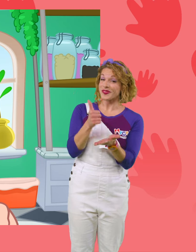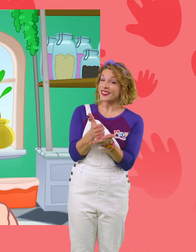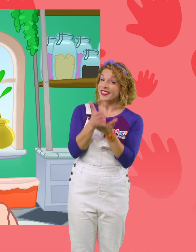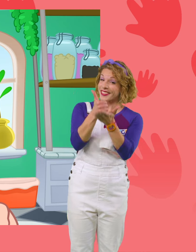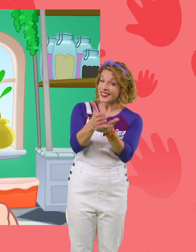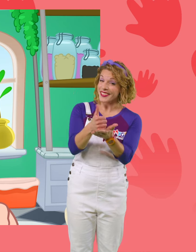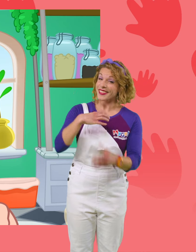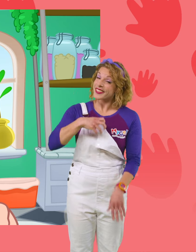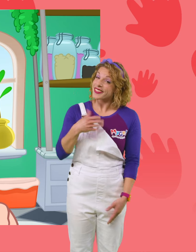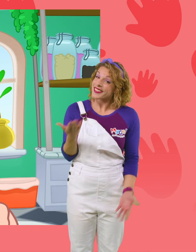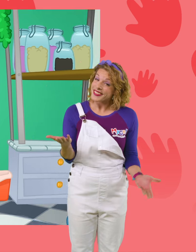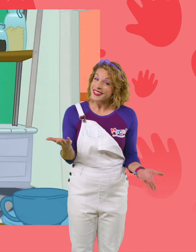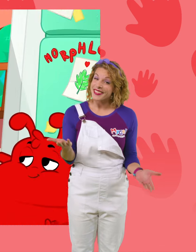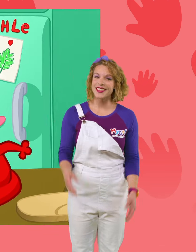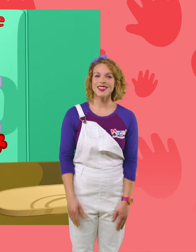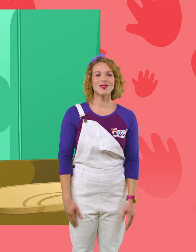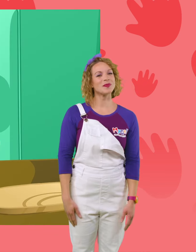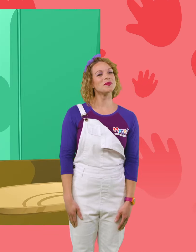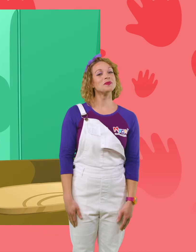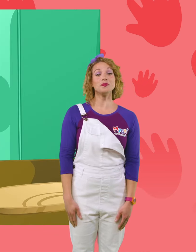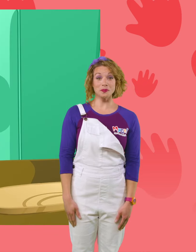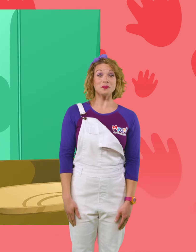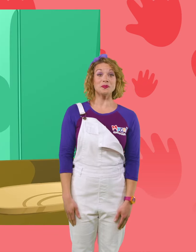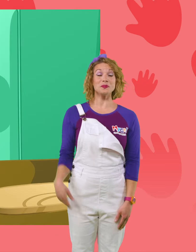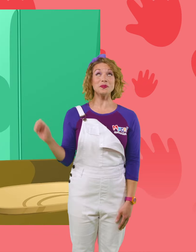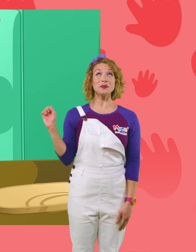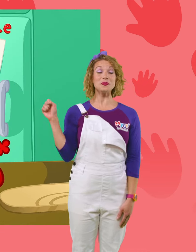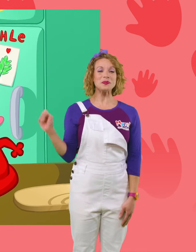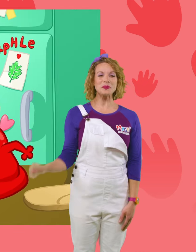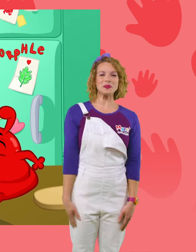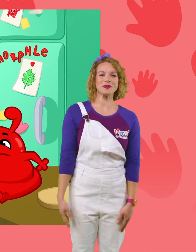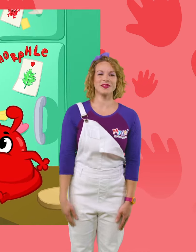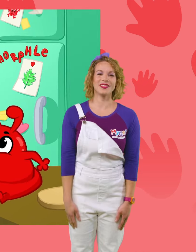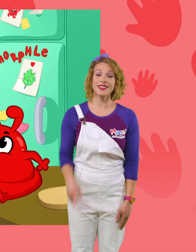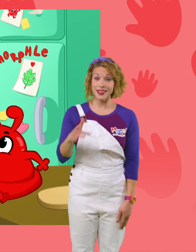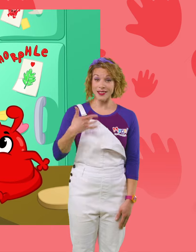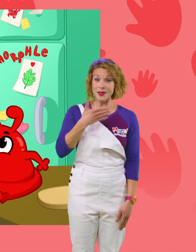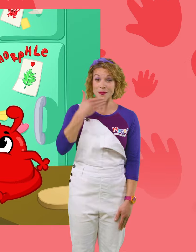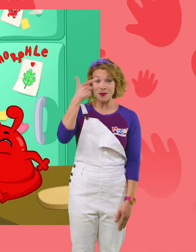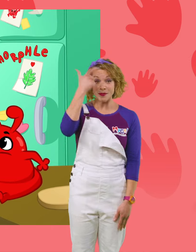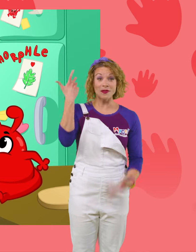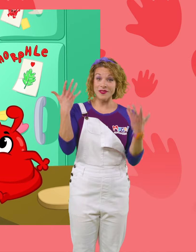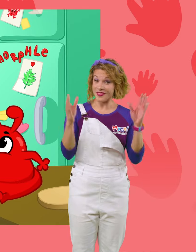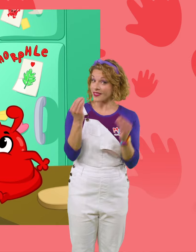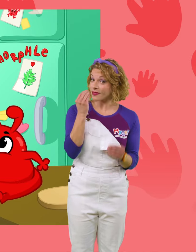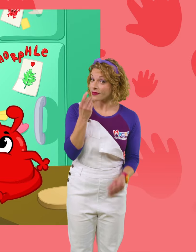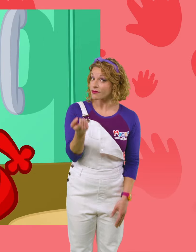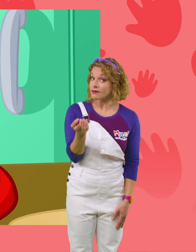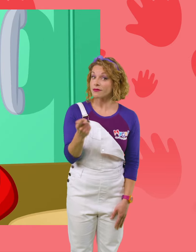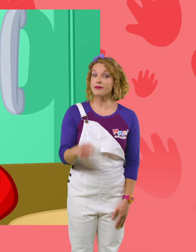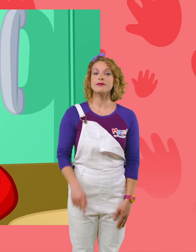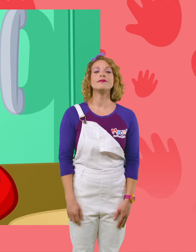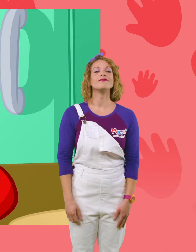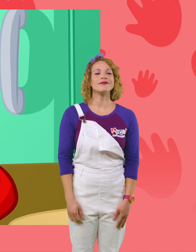Did that help, Morphle? Oui. Are you feeling better now that you've eaten?